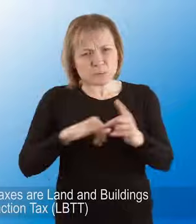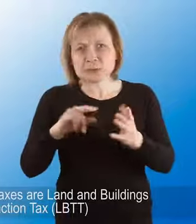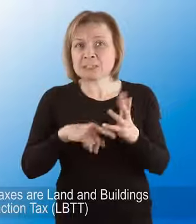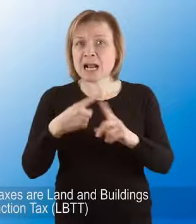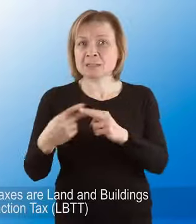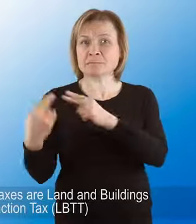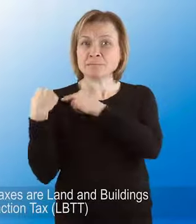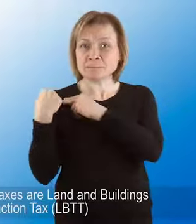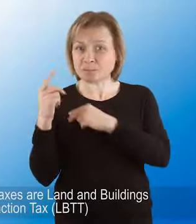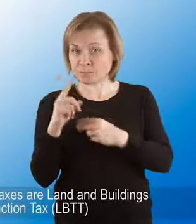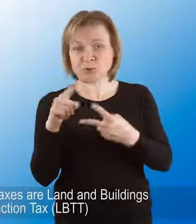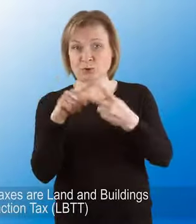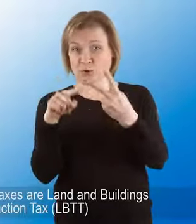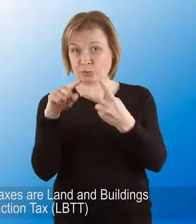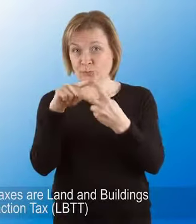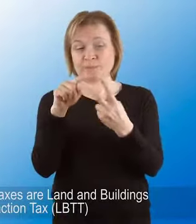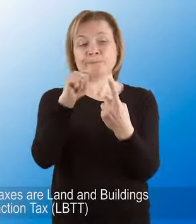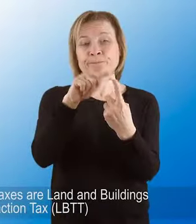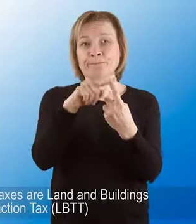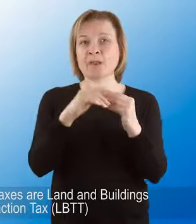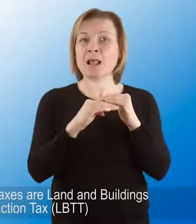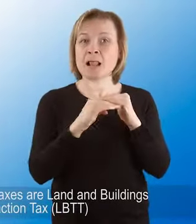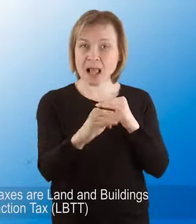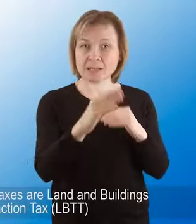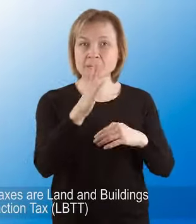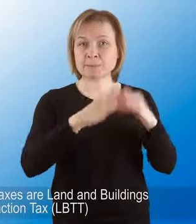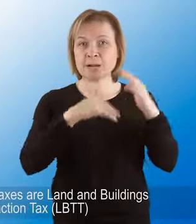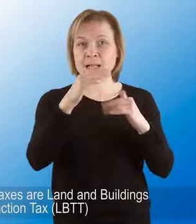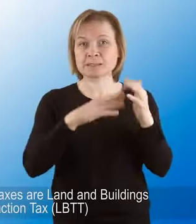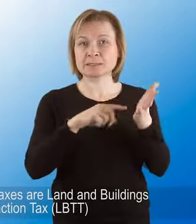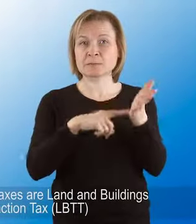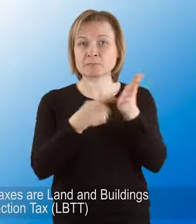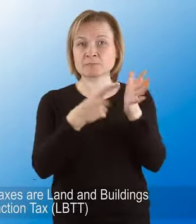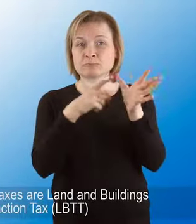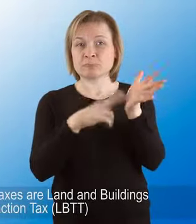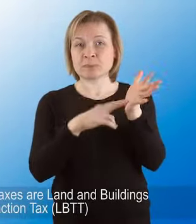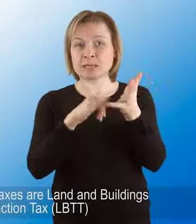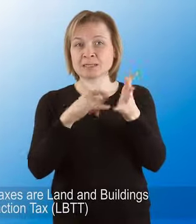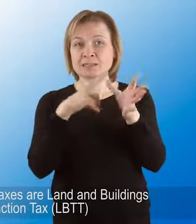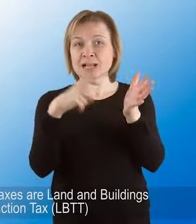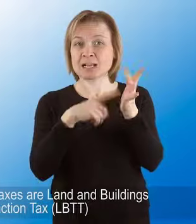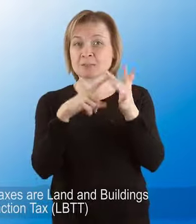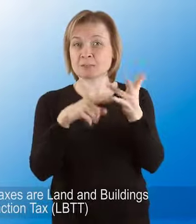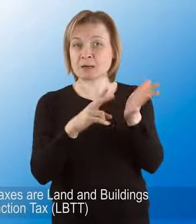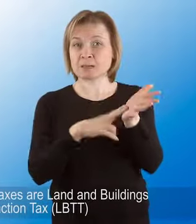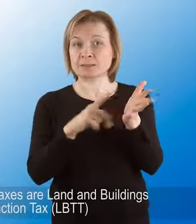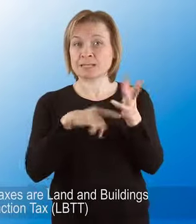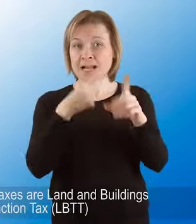At present, these taxes are Land and Buildings Transaction Tax, LBTT,